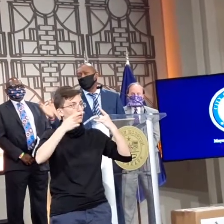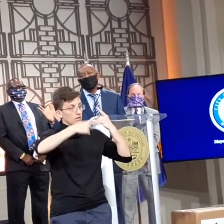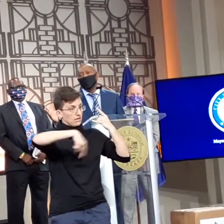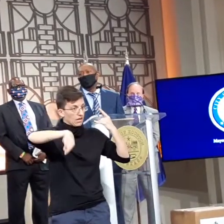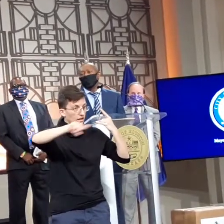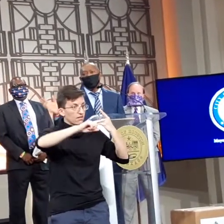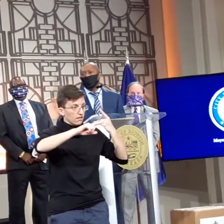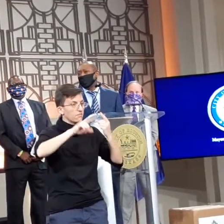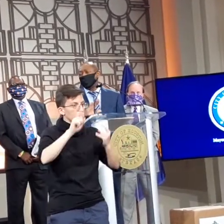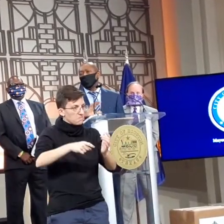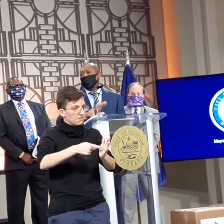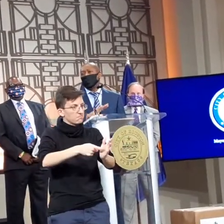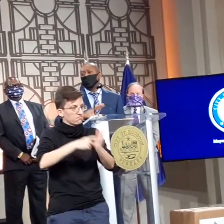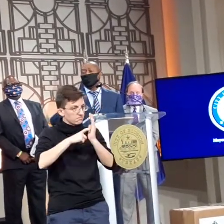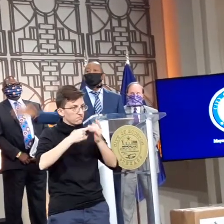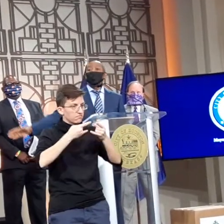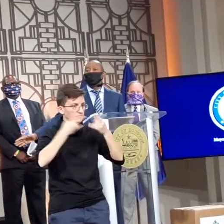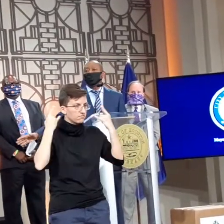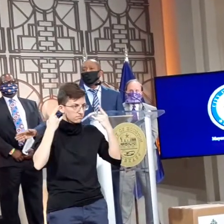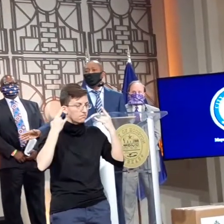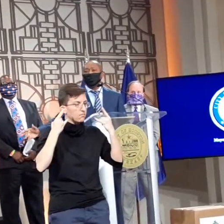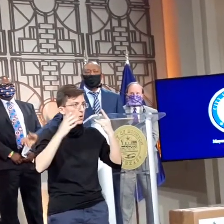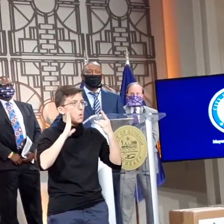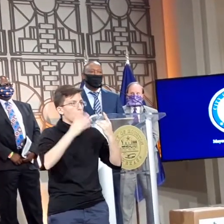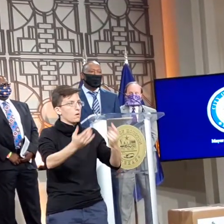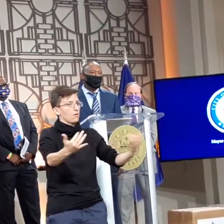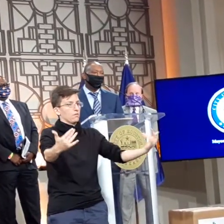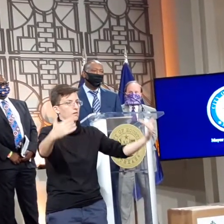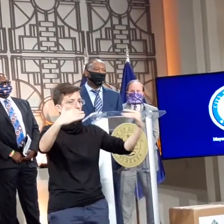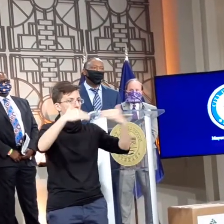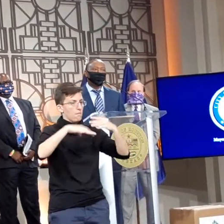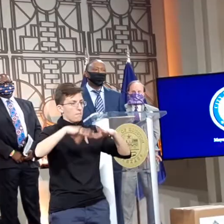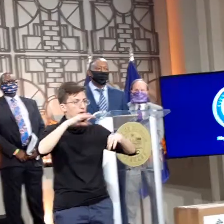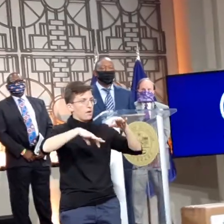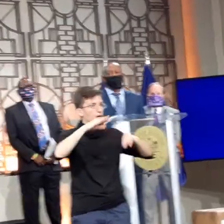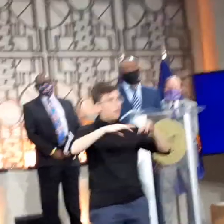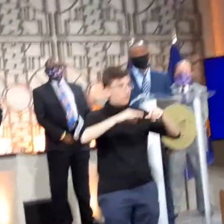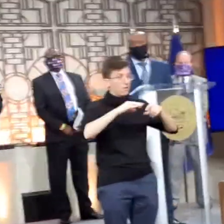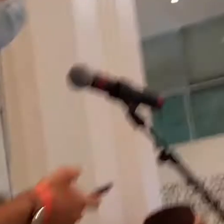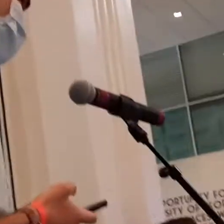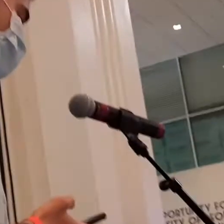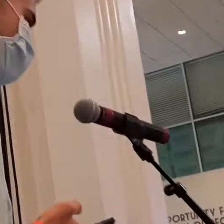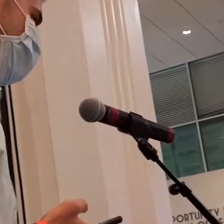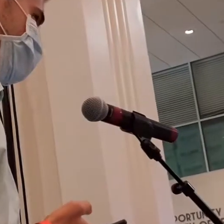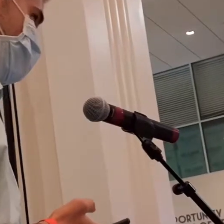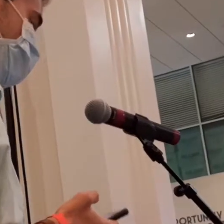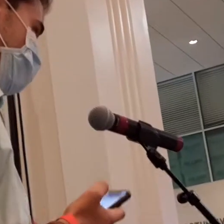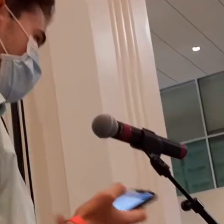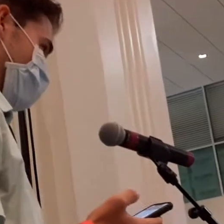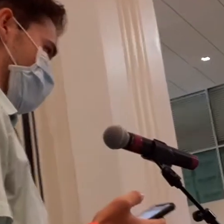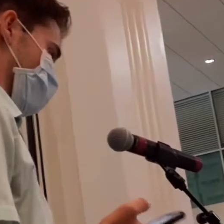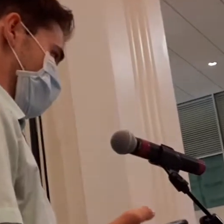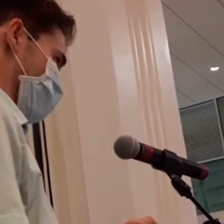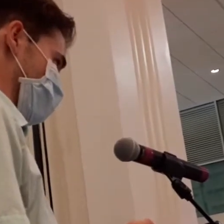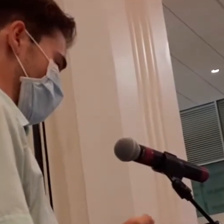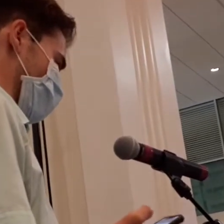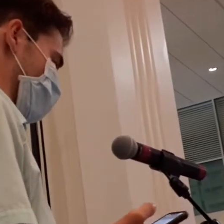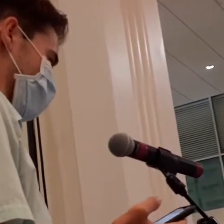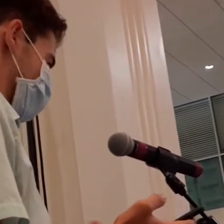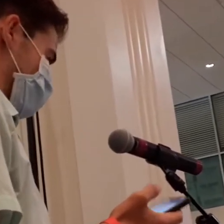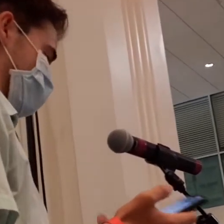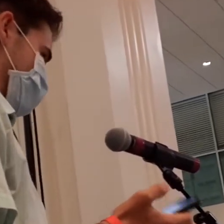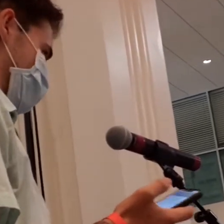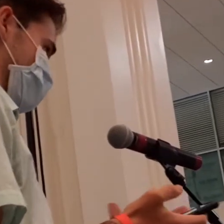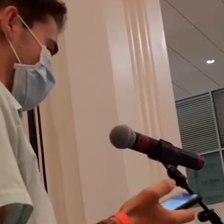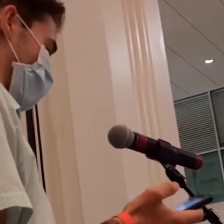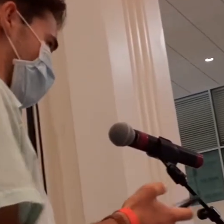them. But once that requirement was gone, they stopped coming. And just to be clear, you said about this and she's considering a new order, but